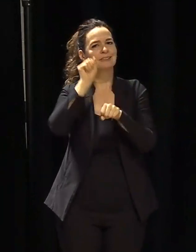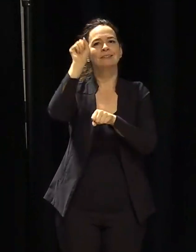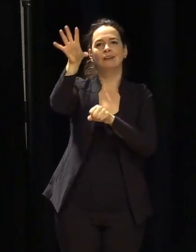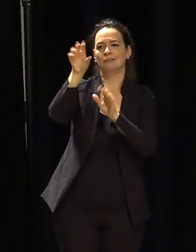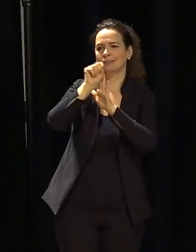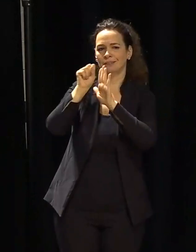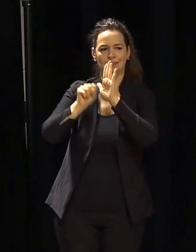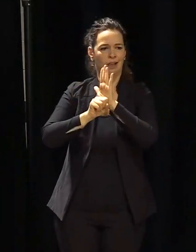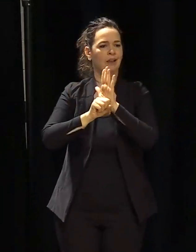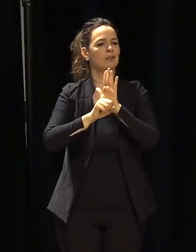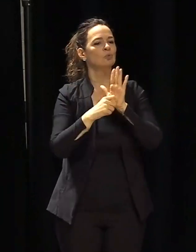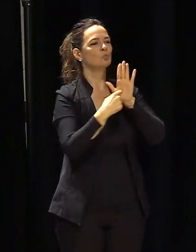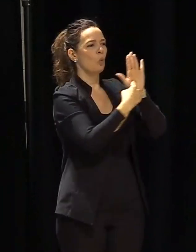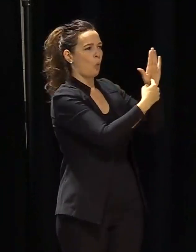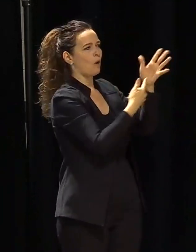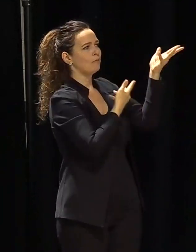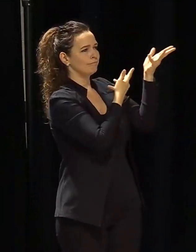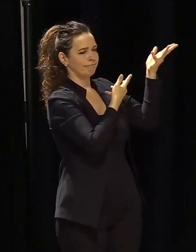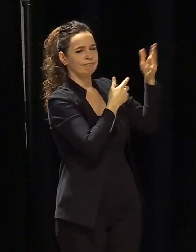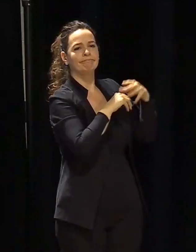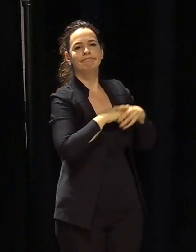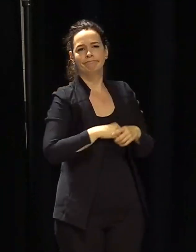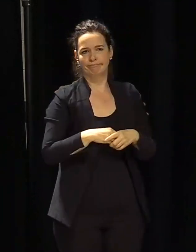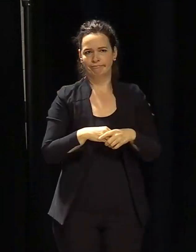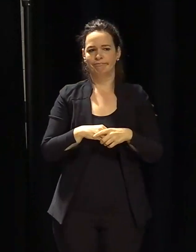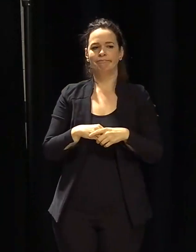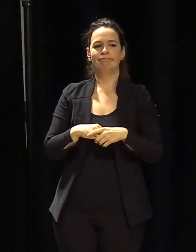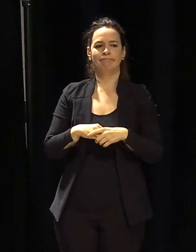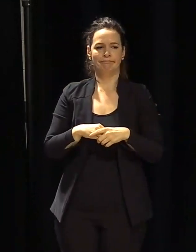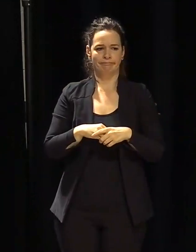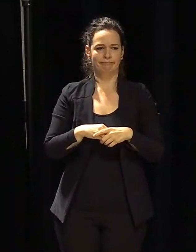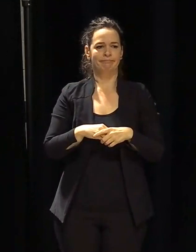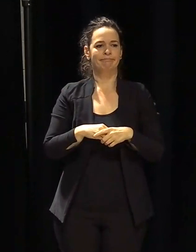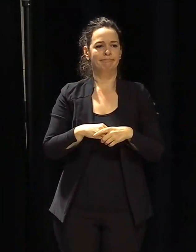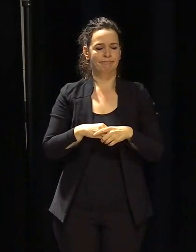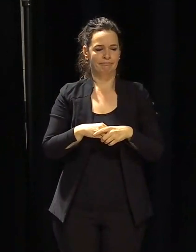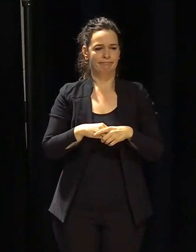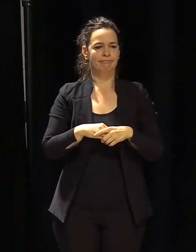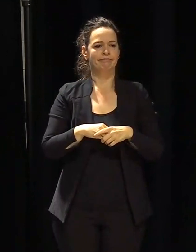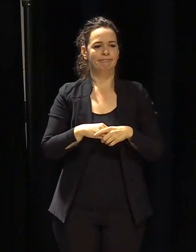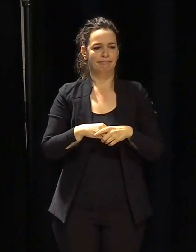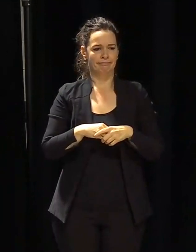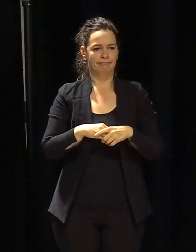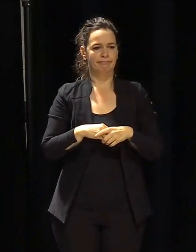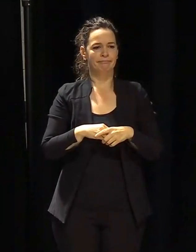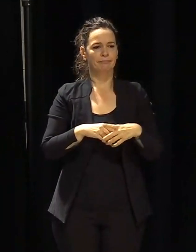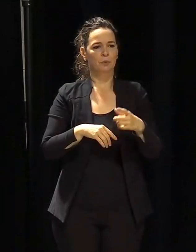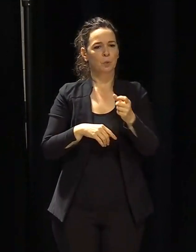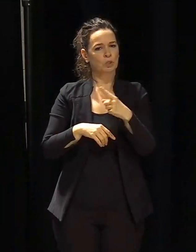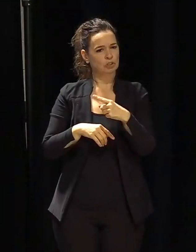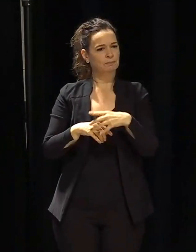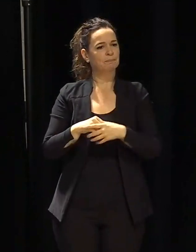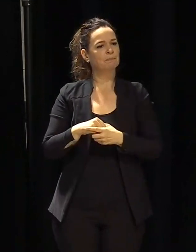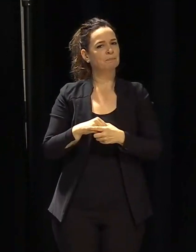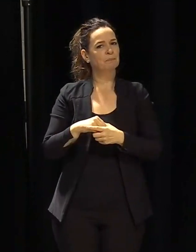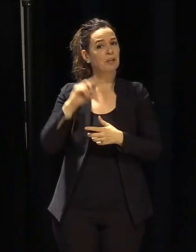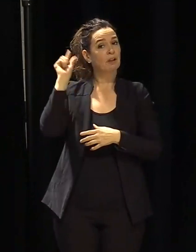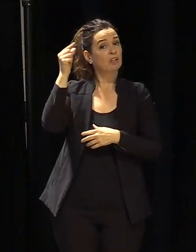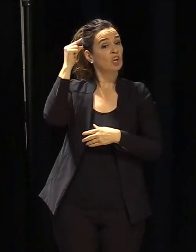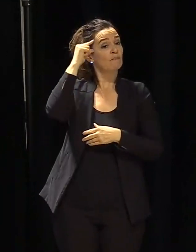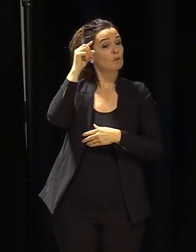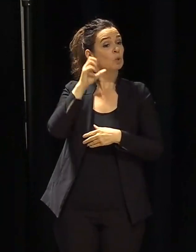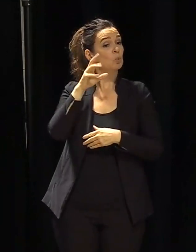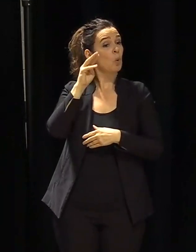Questions? So today when Governor Cuomo said that areas will shut down when you reach 90% capacity